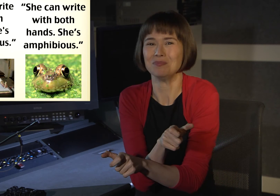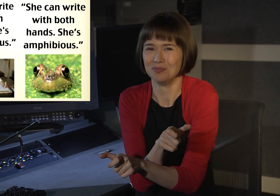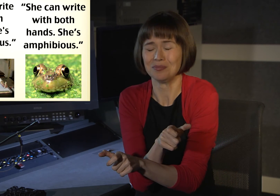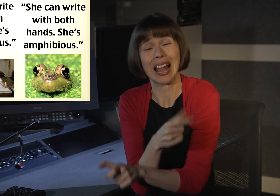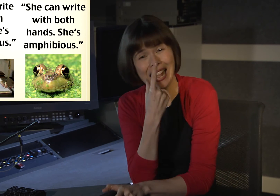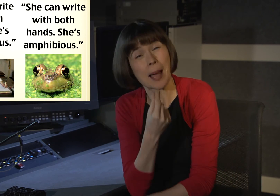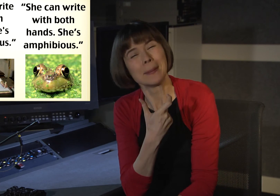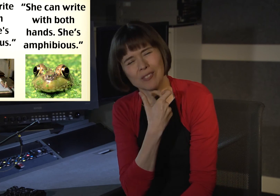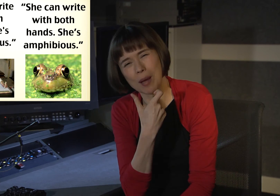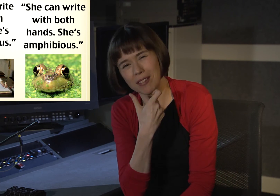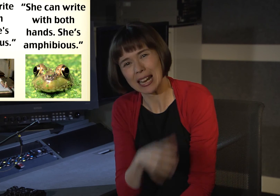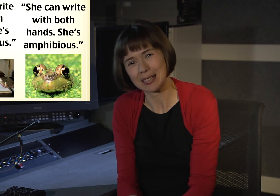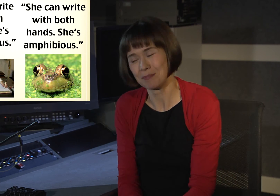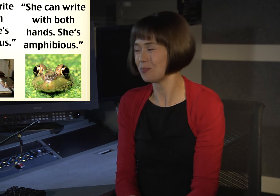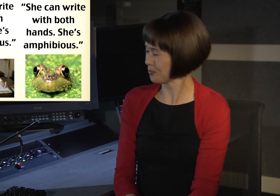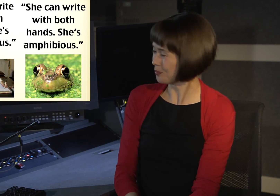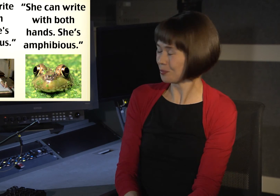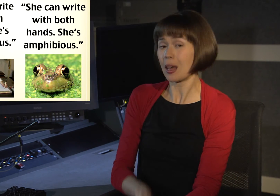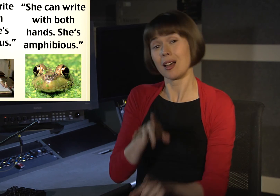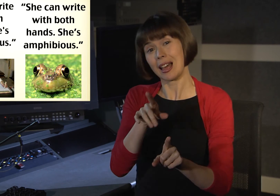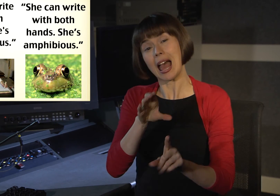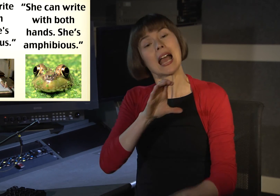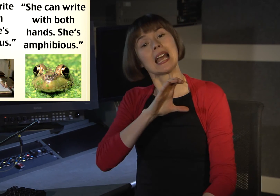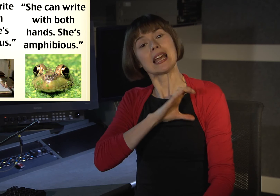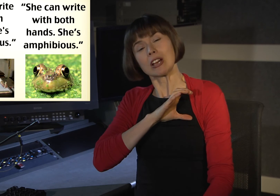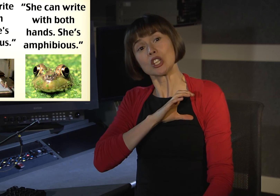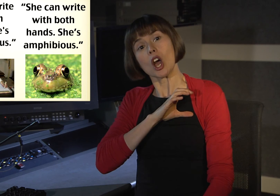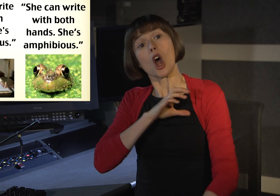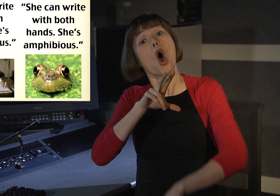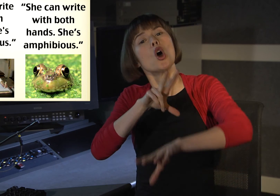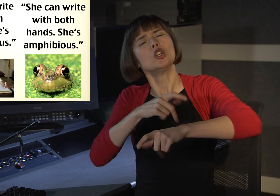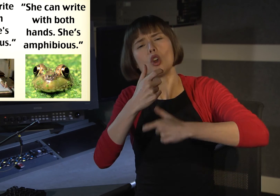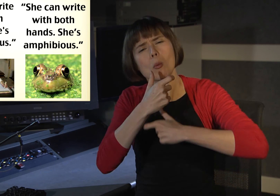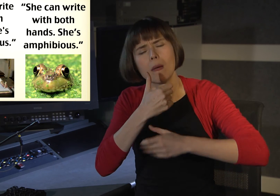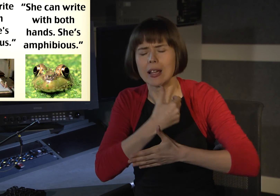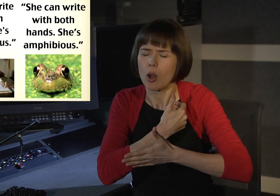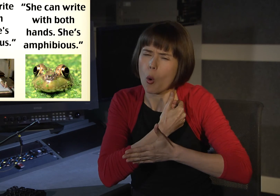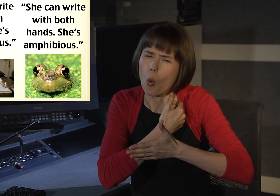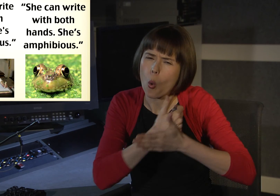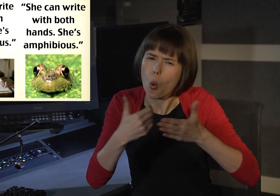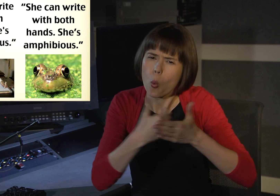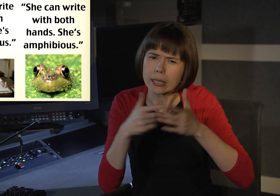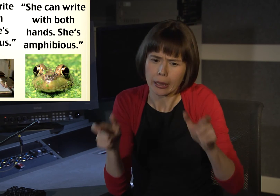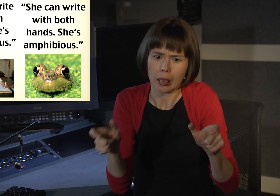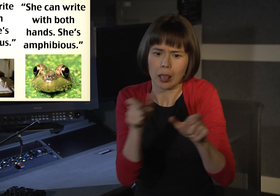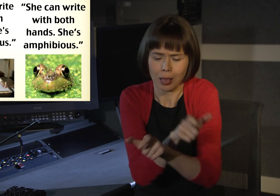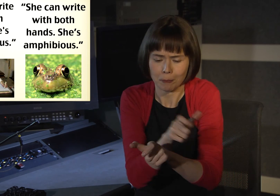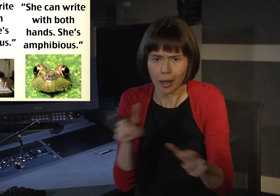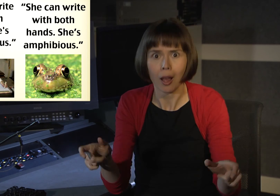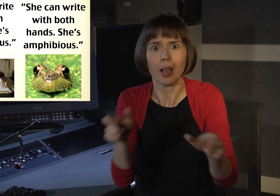she's like a frog, for example. So you can imagine that these can be quite funny. Now, the character of Dogberry in Love's Labours